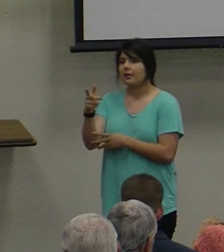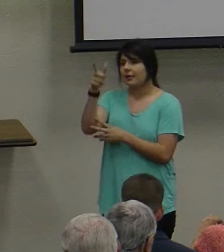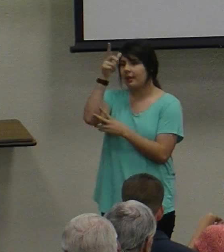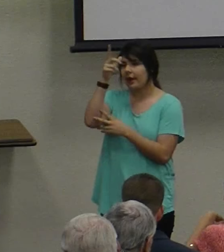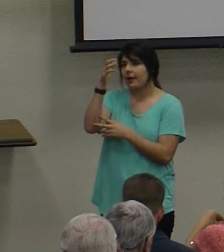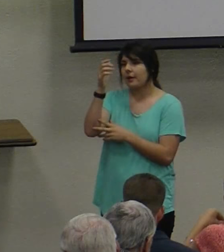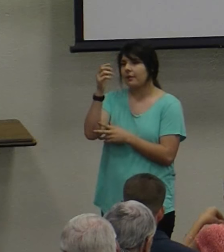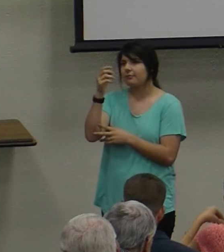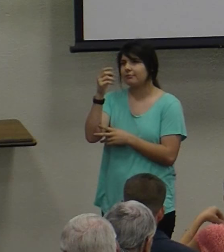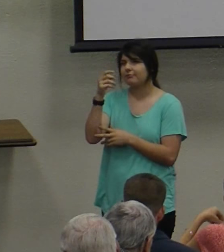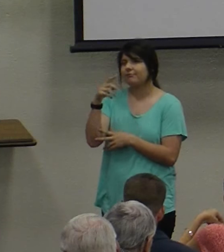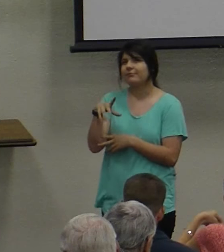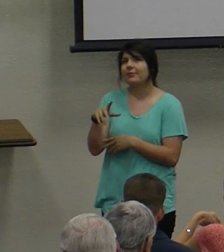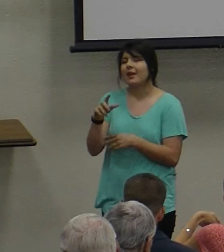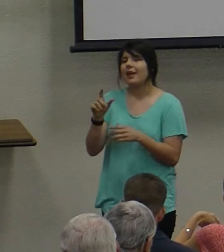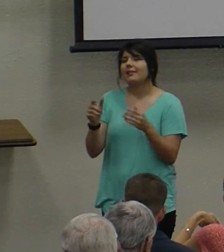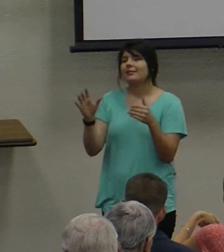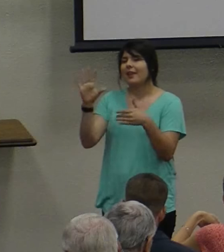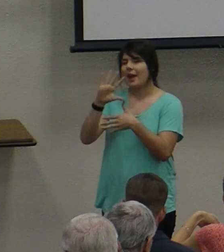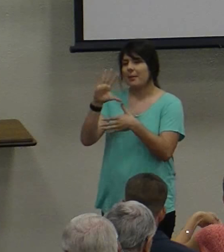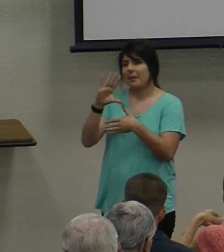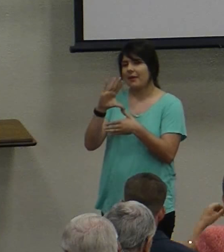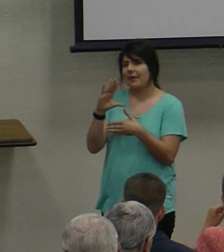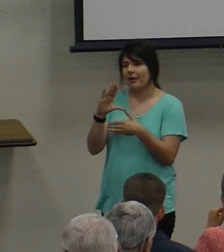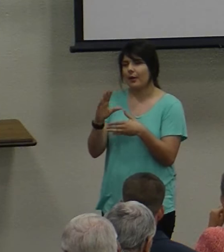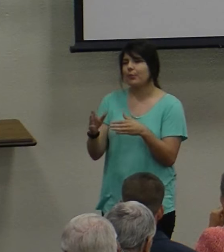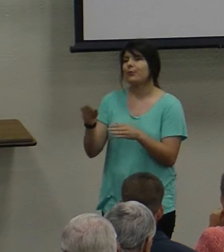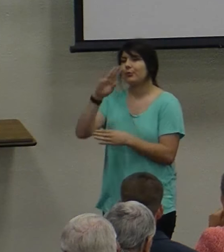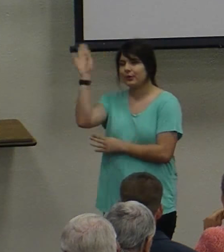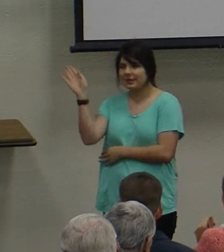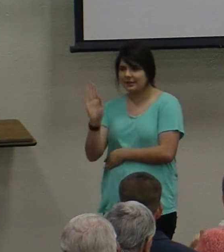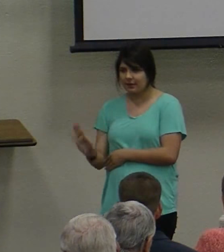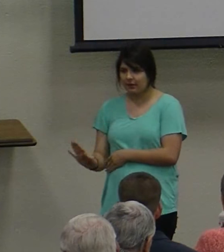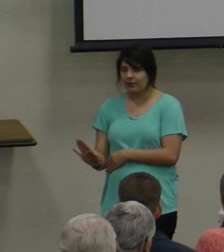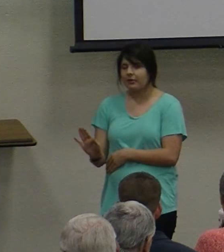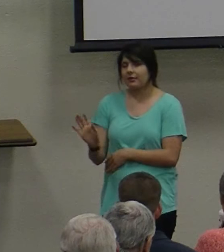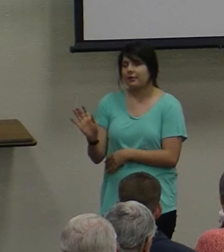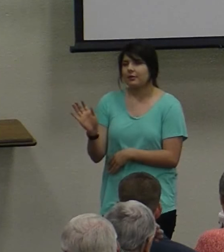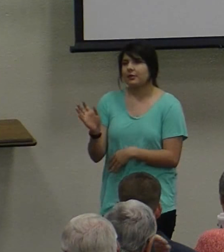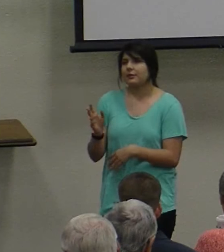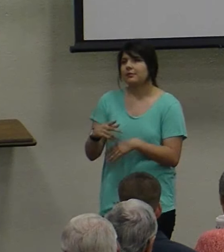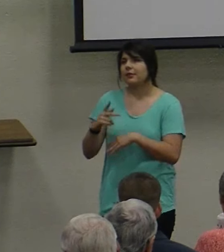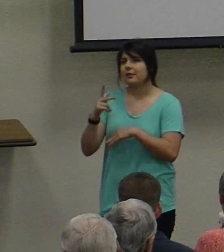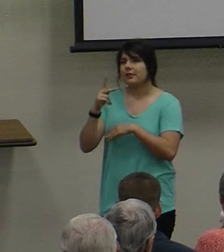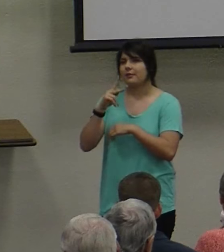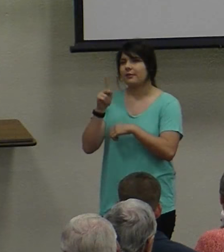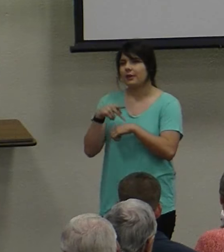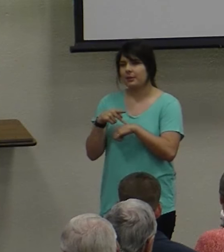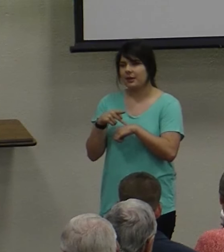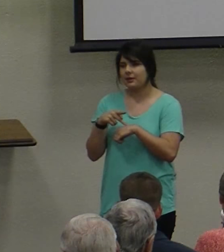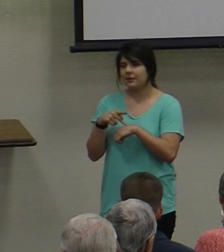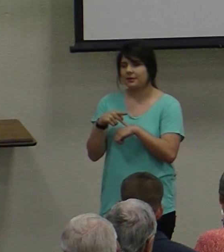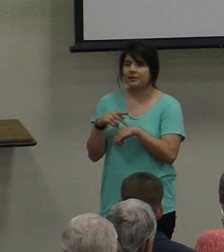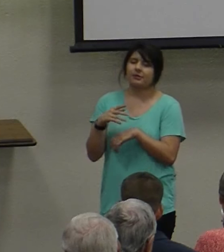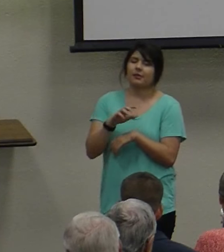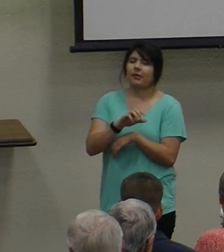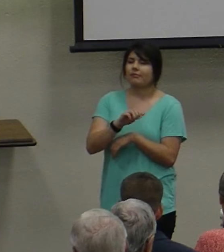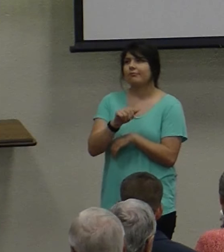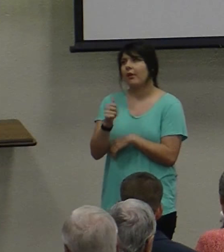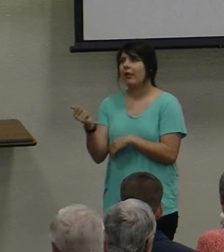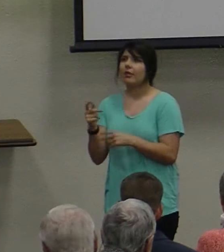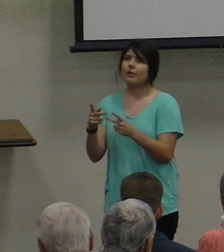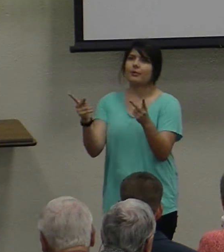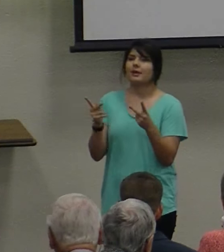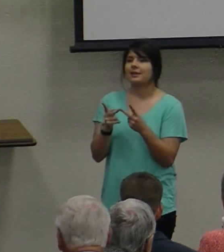about works in Brazil. We've heard about work in the Philippines and other places